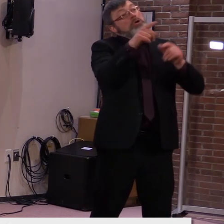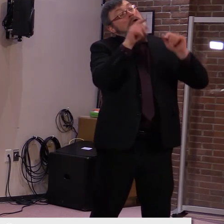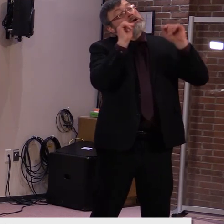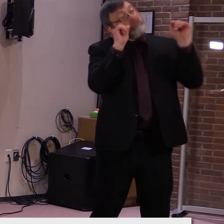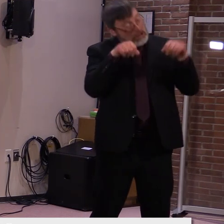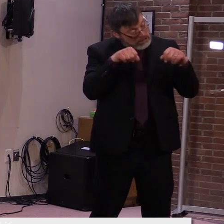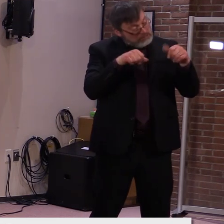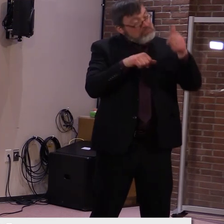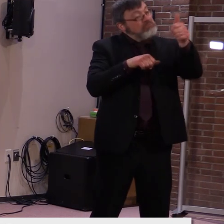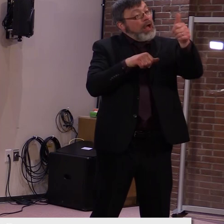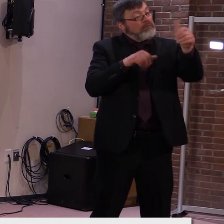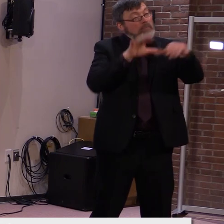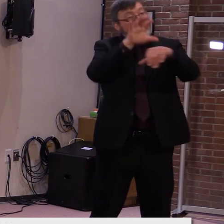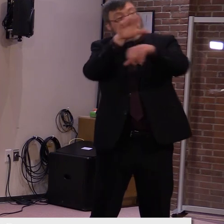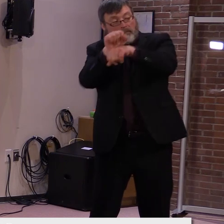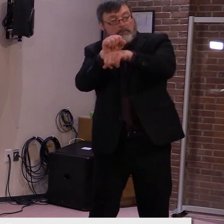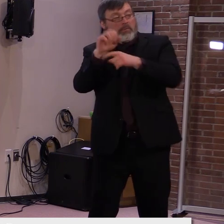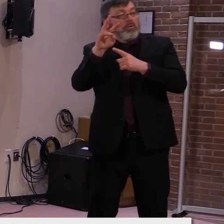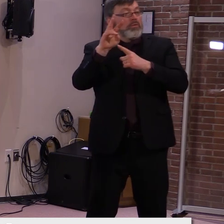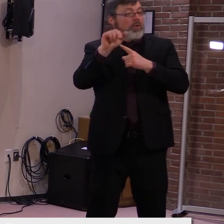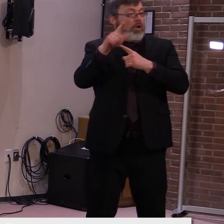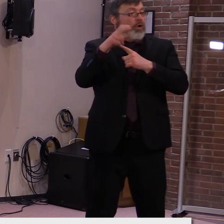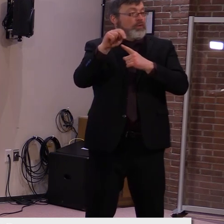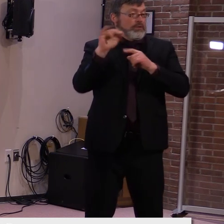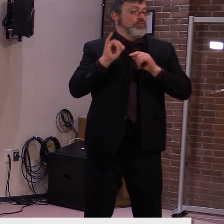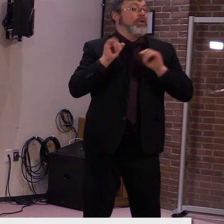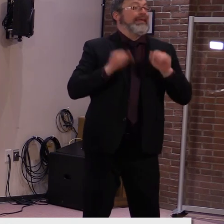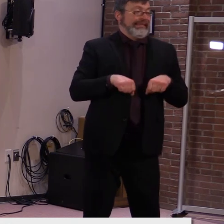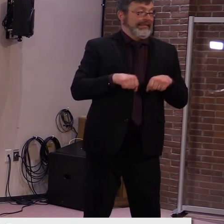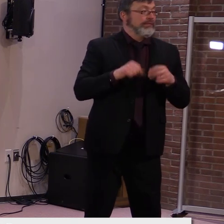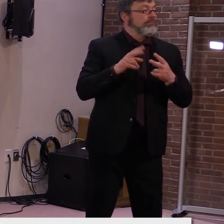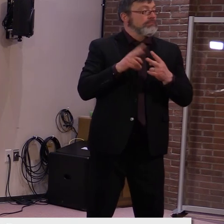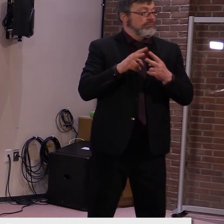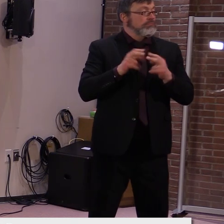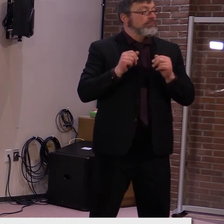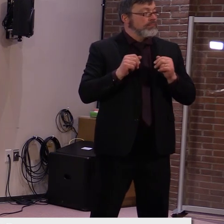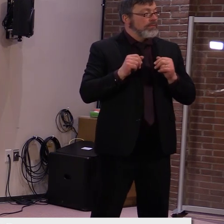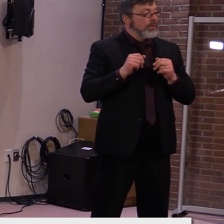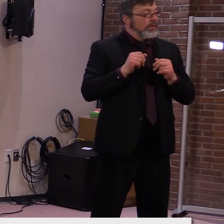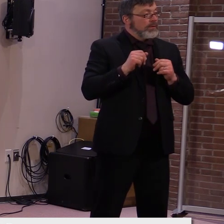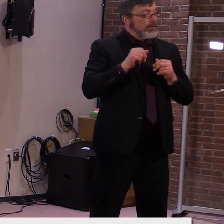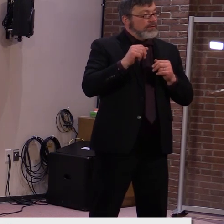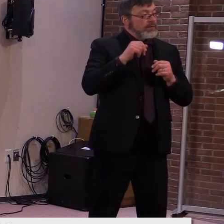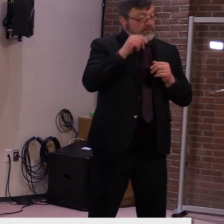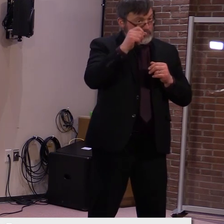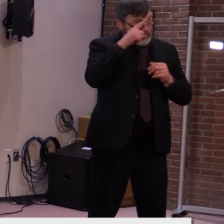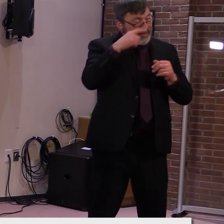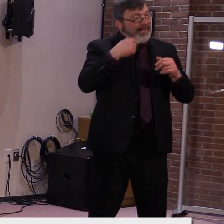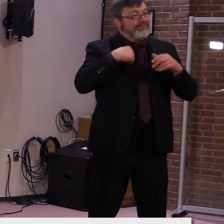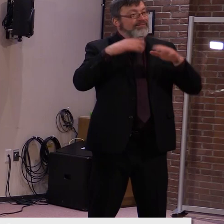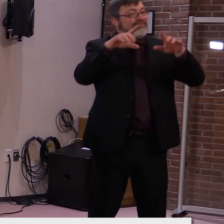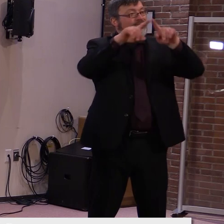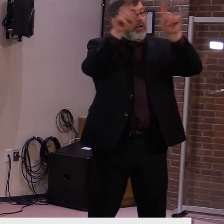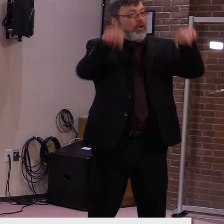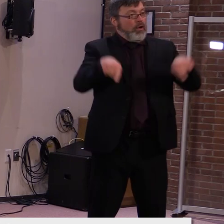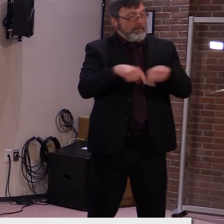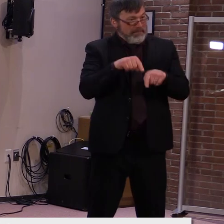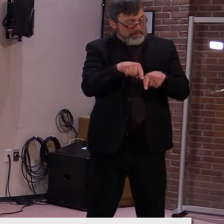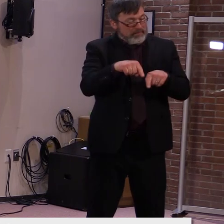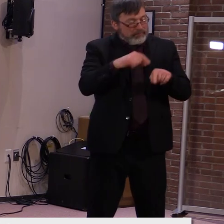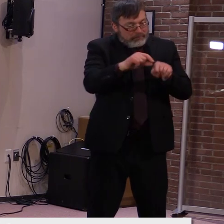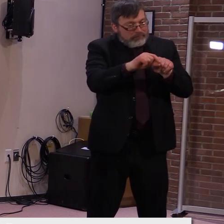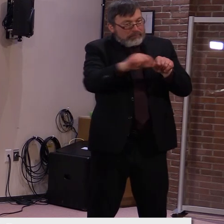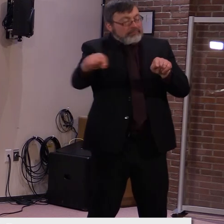note if you make an appointment through the Vermont Department of Health and you end up getting the vaccine